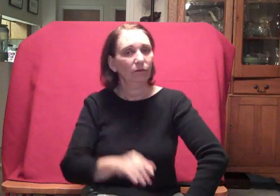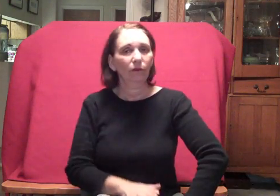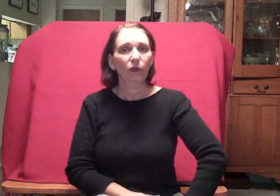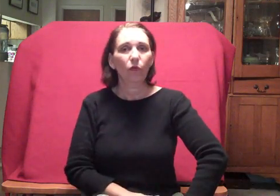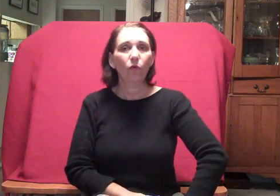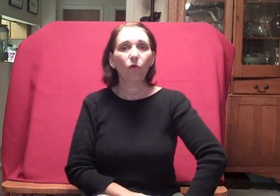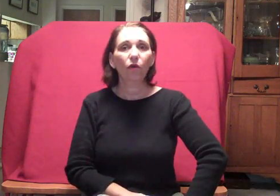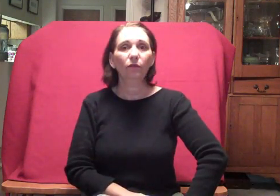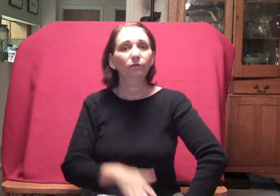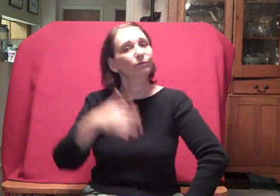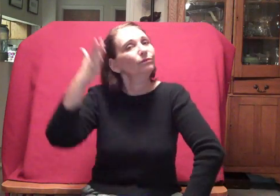Or,